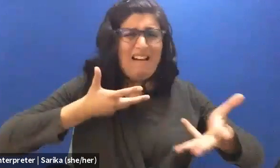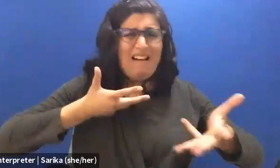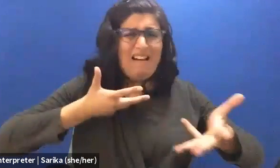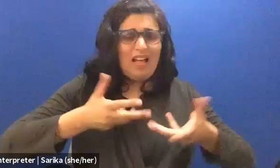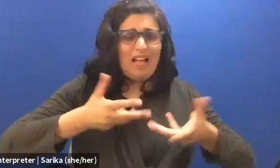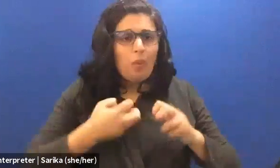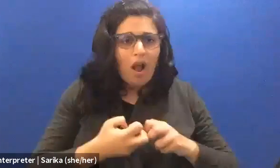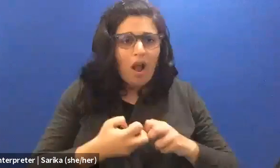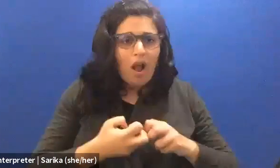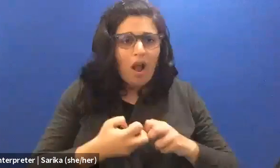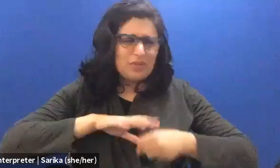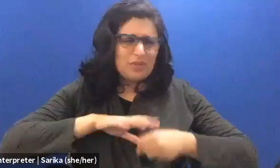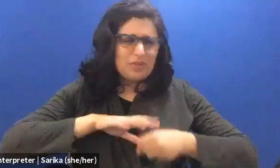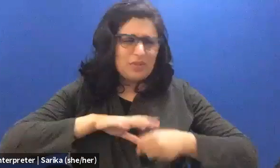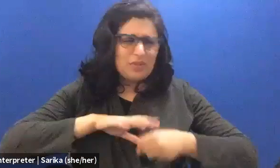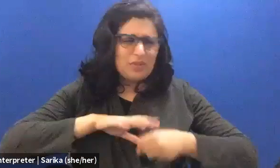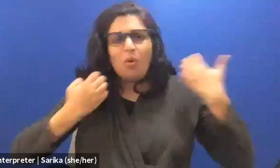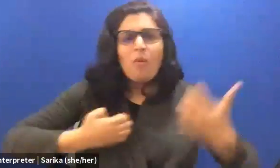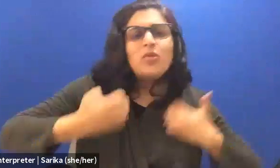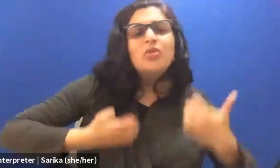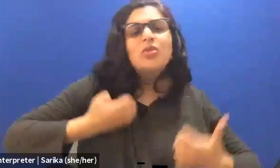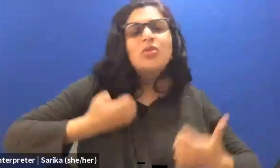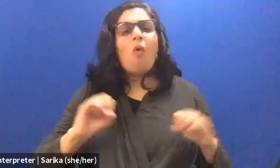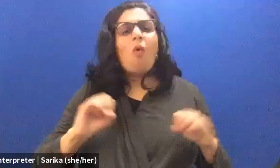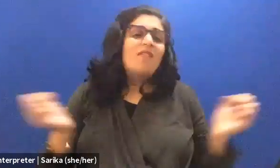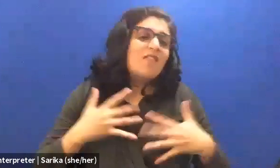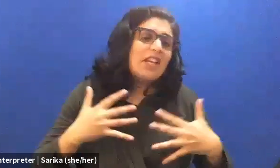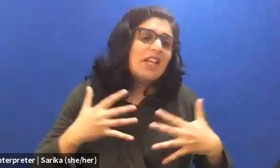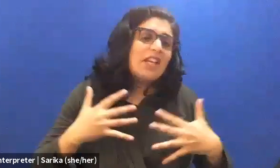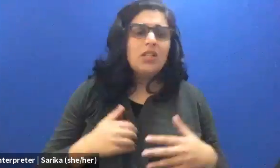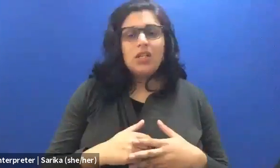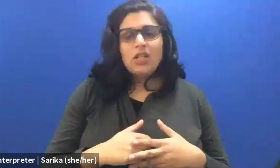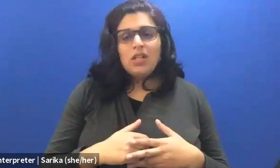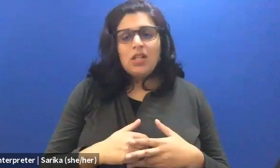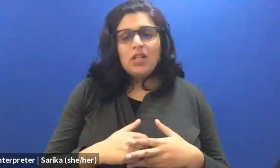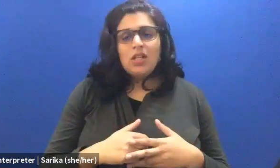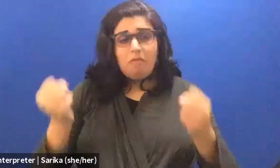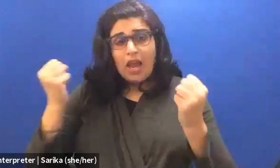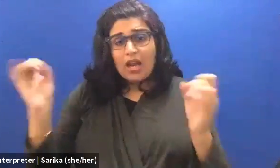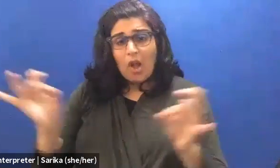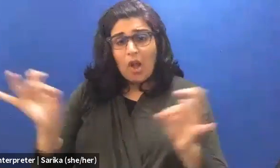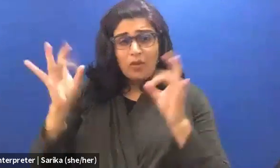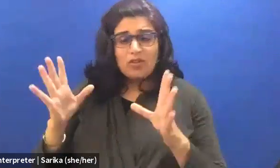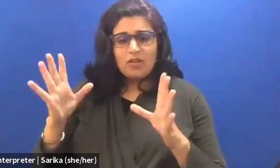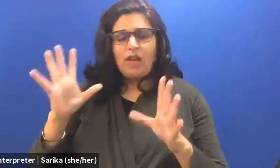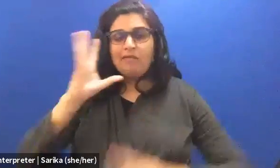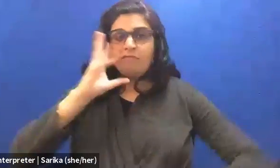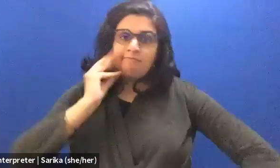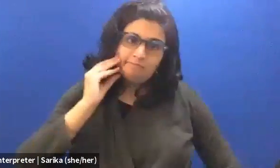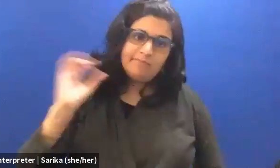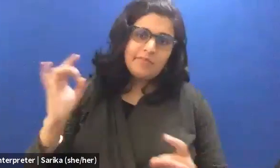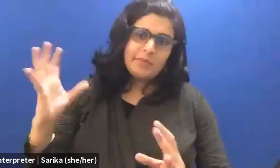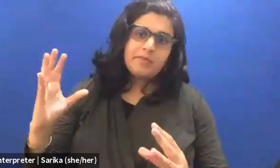their emotions, or their fears. And a lot of abusers have been abused, and that doesn't make it